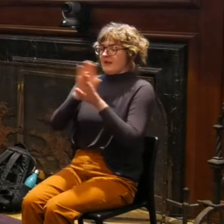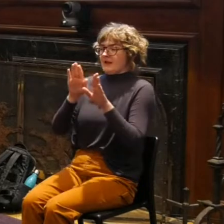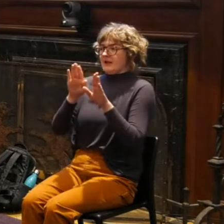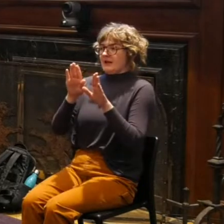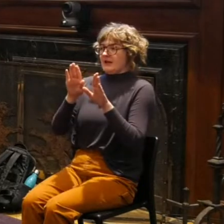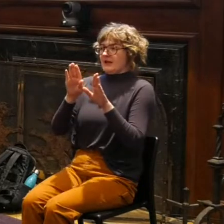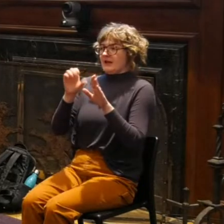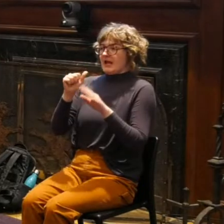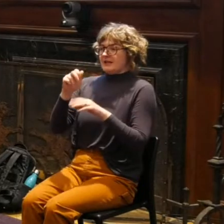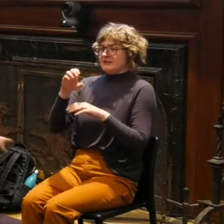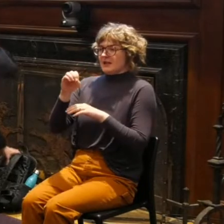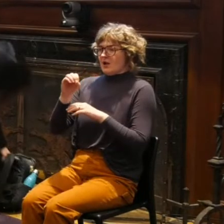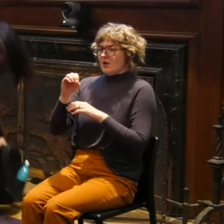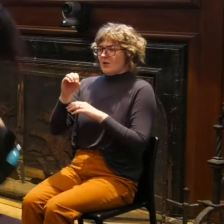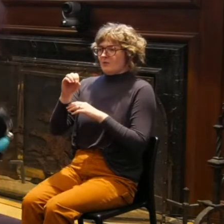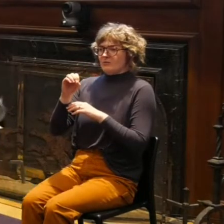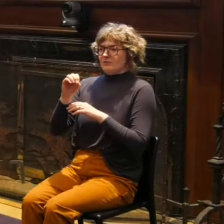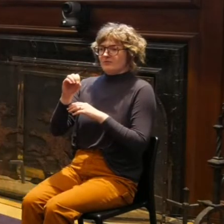follow me anywhere. Thank you.